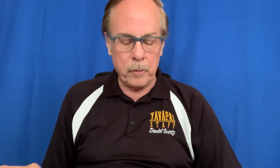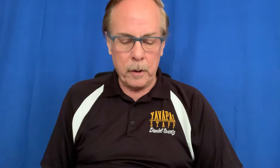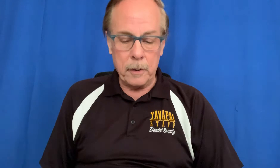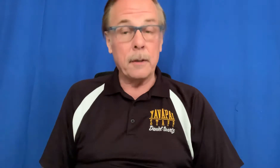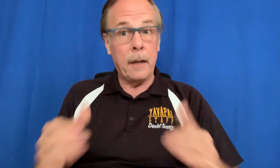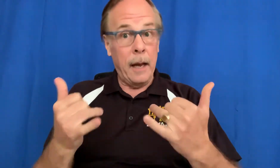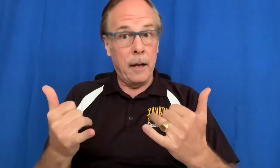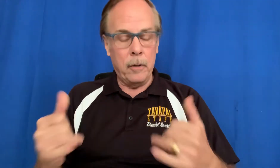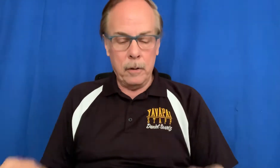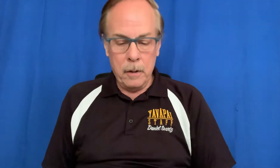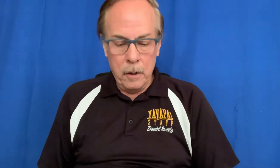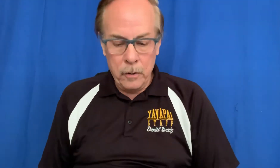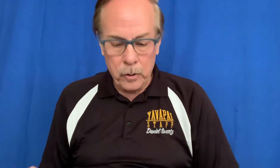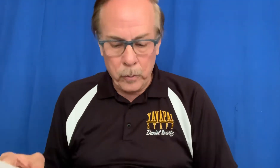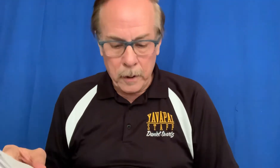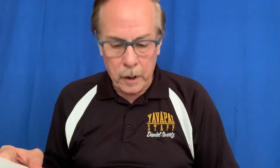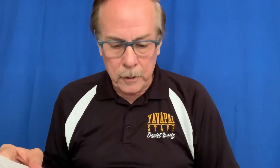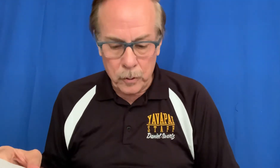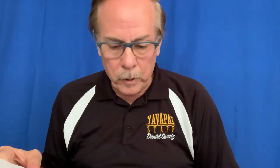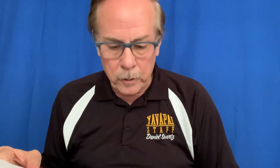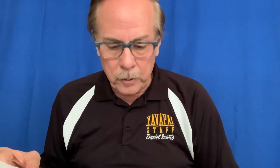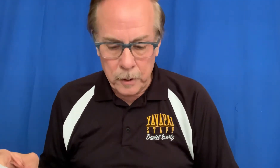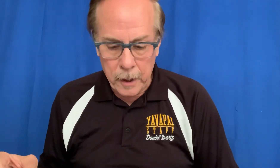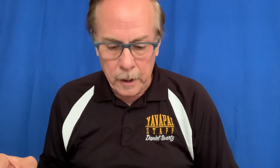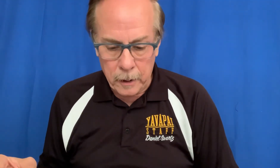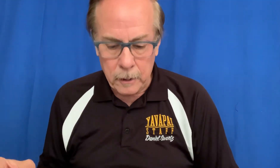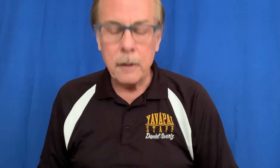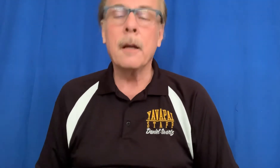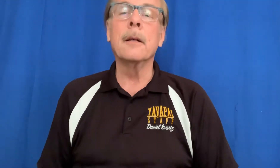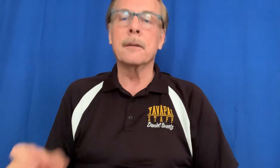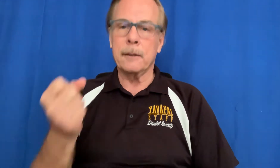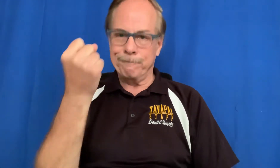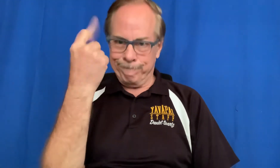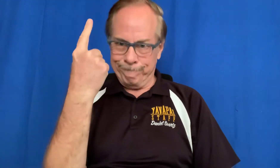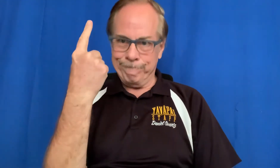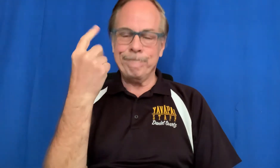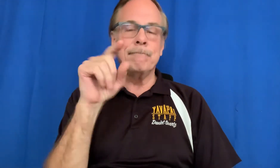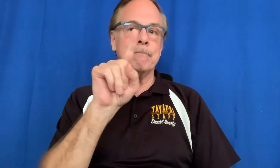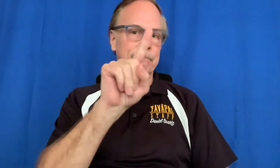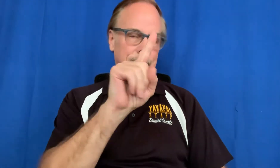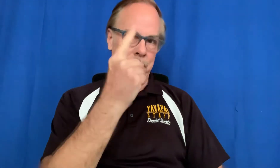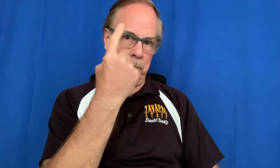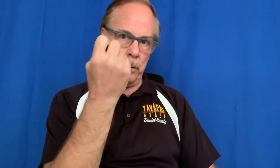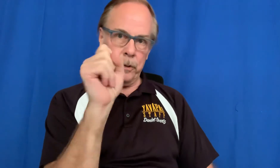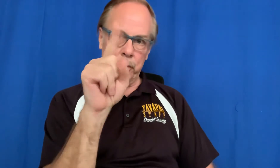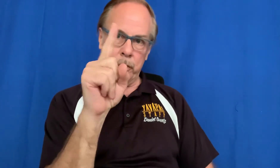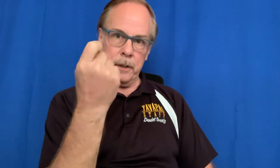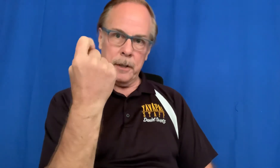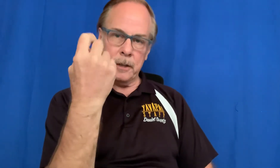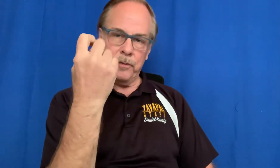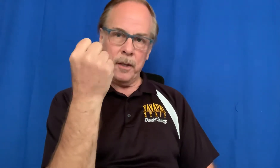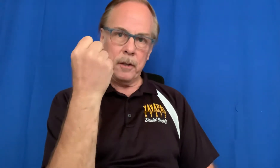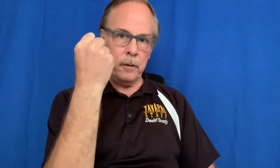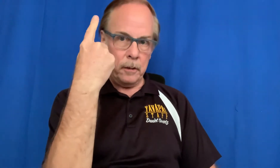raised. Now, to realize, to understand. I was like, remember your index finger coming